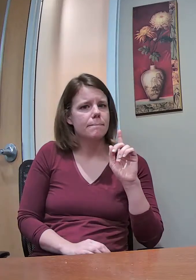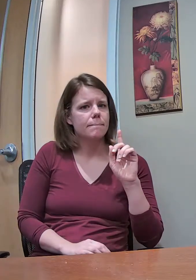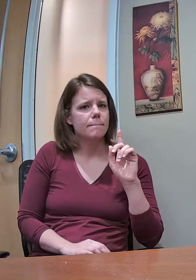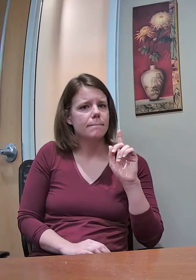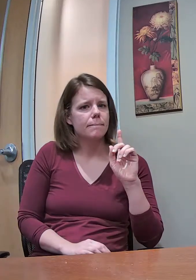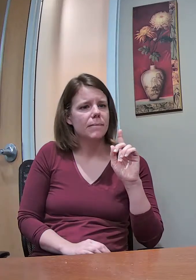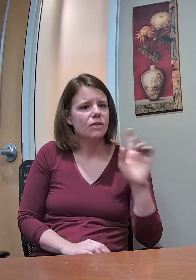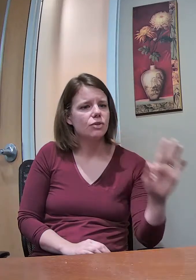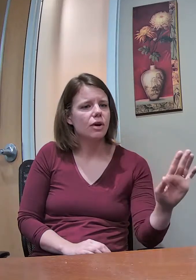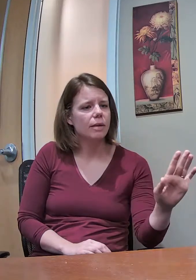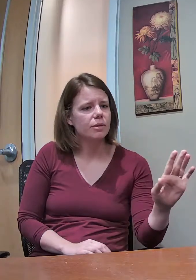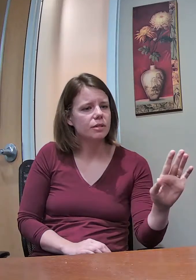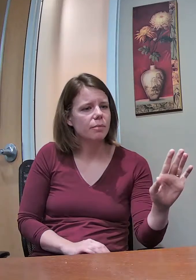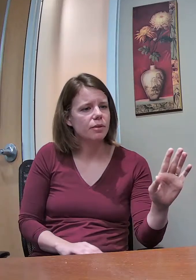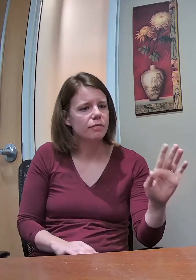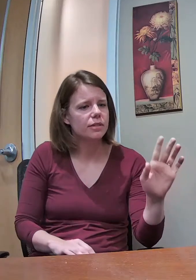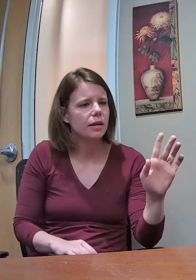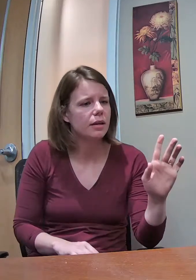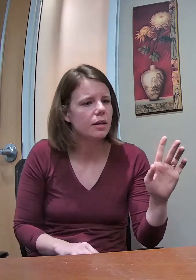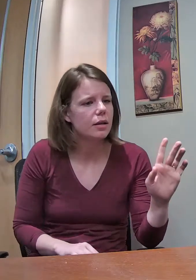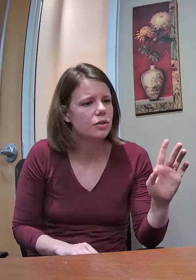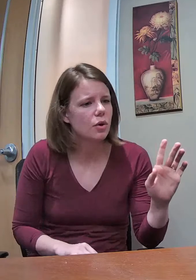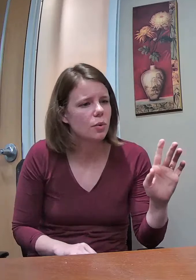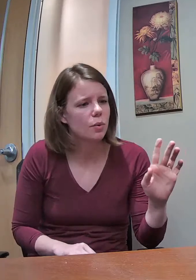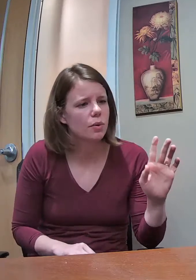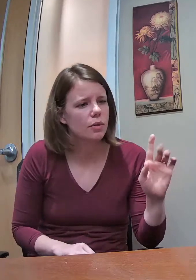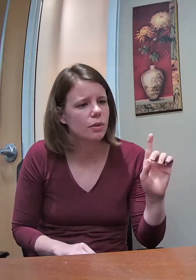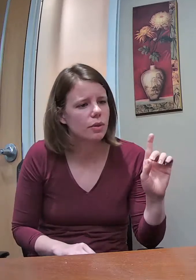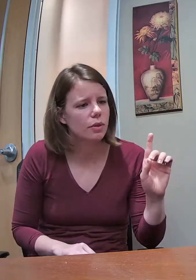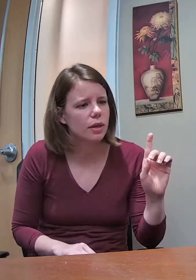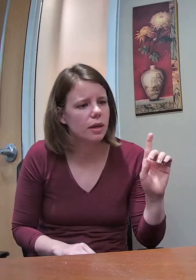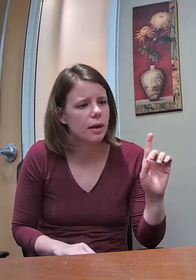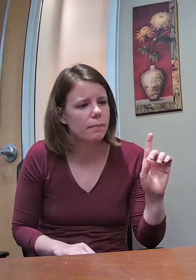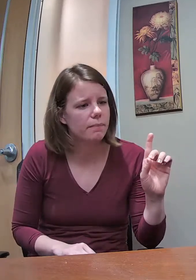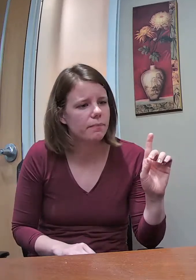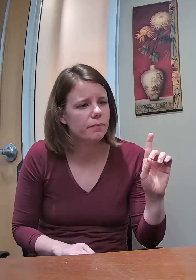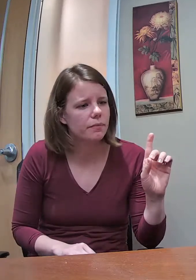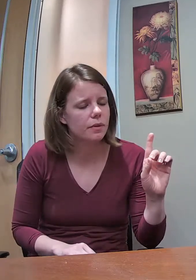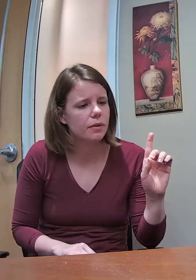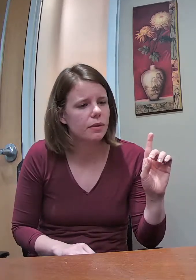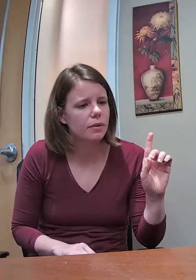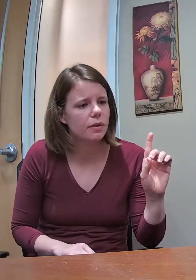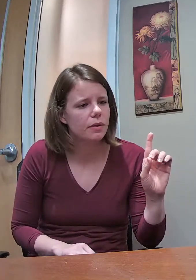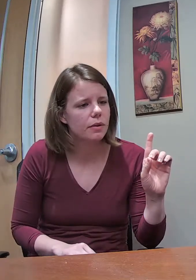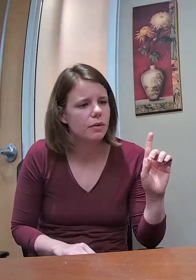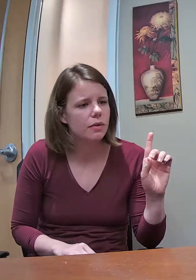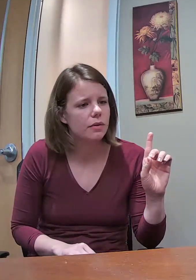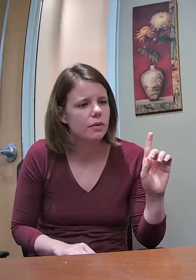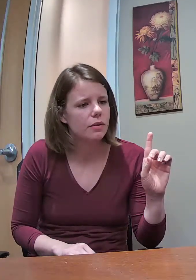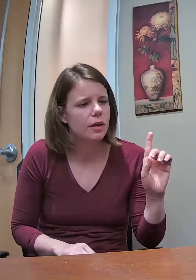a safe and healthy visit. Then, so the